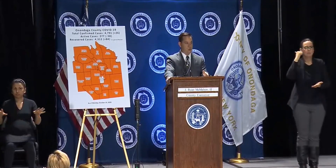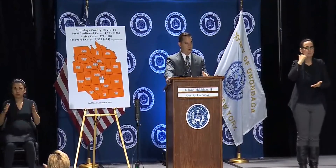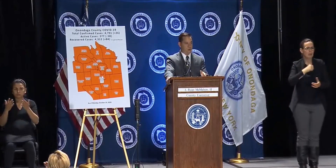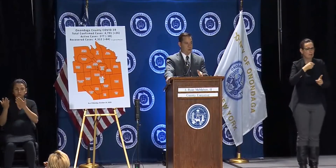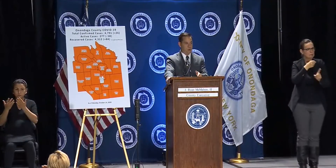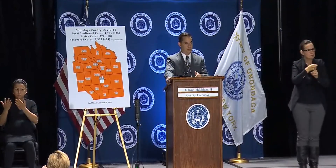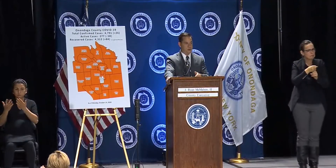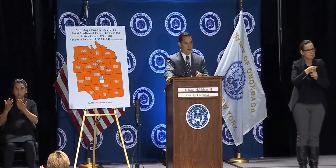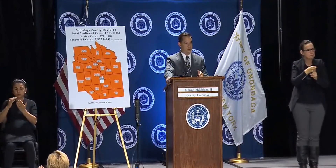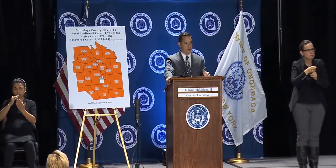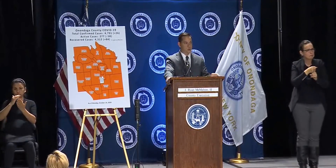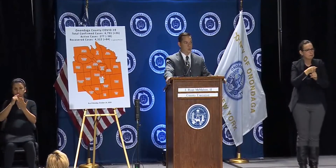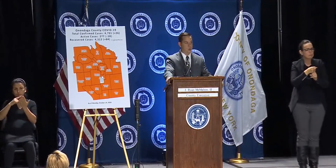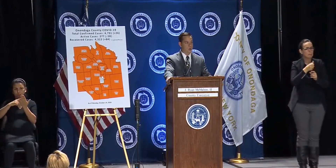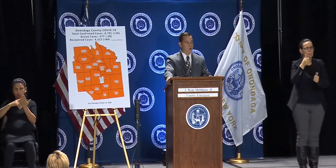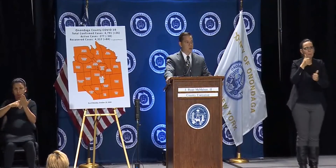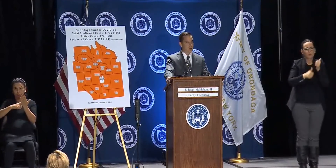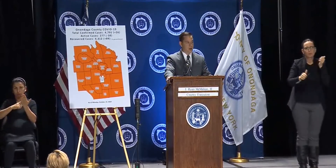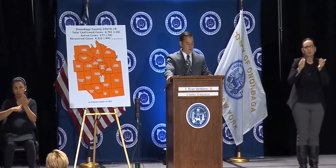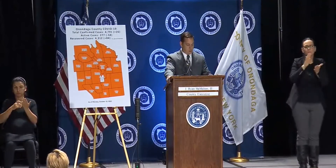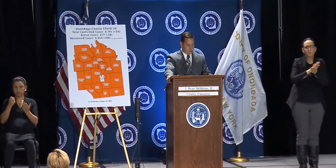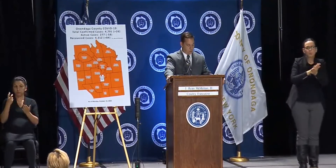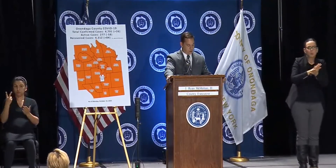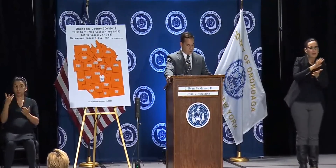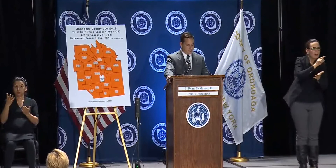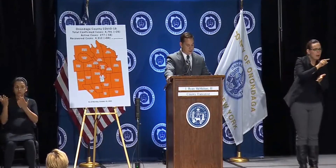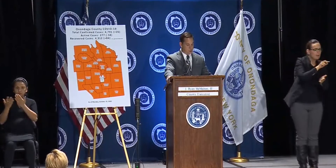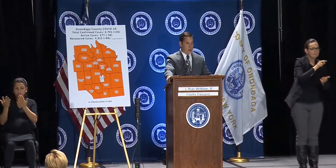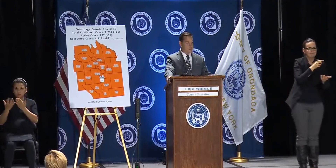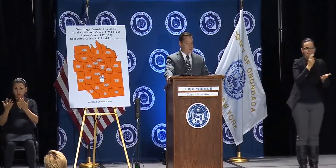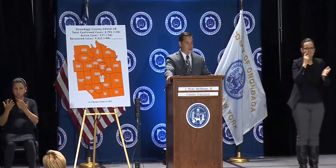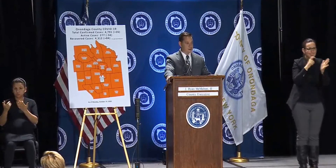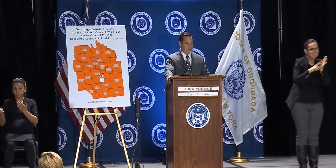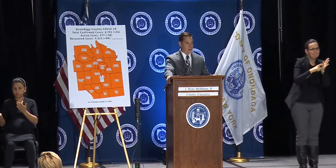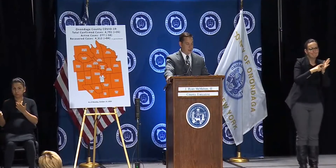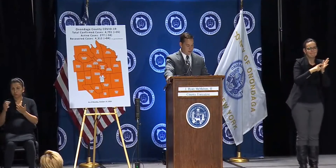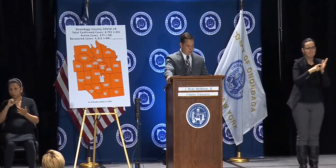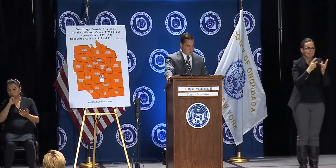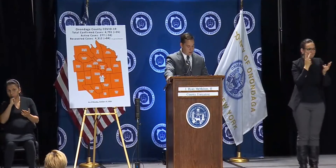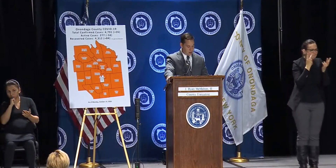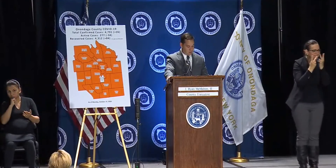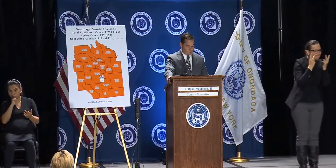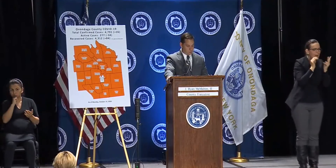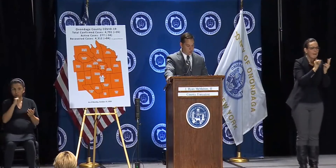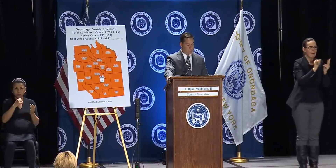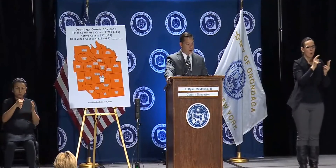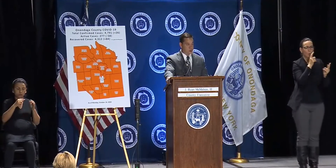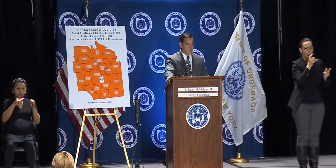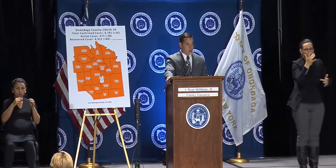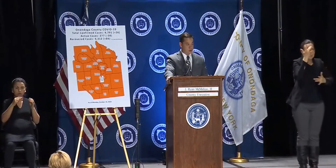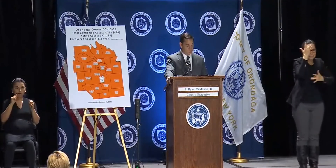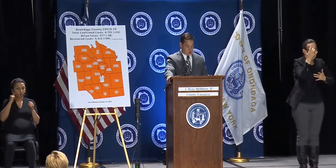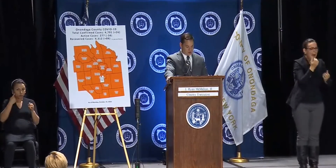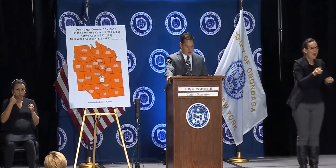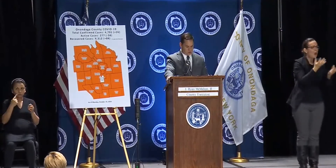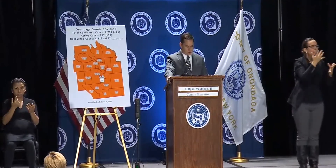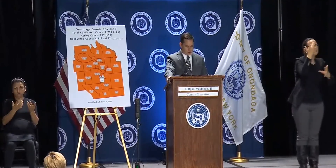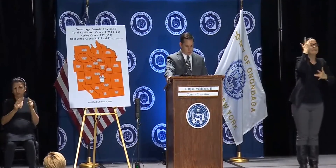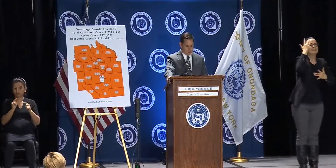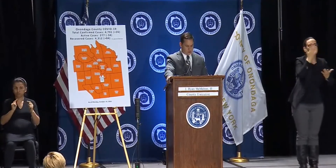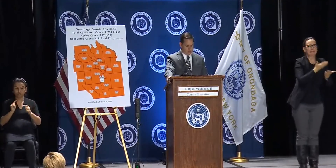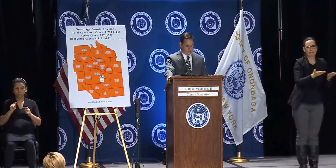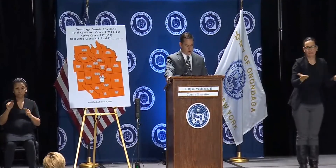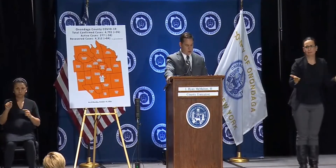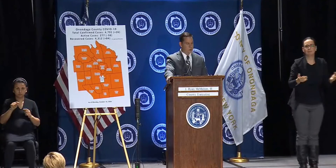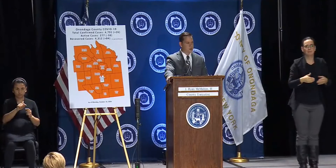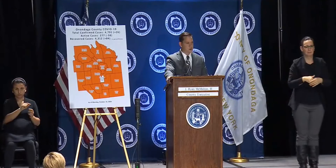per school, total cases per school, so everybody can see what I see every day. We can look to do that too. I think we do that